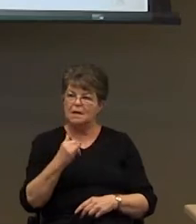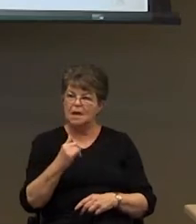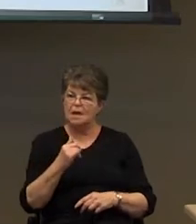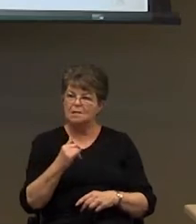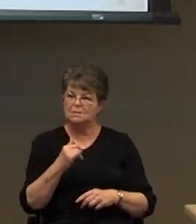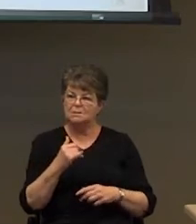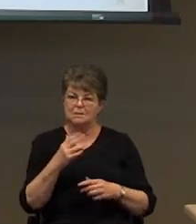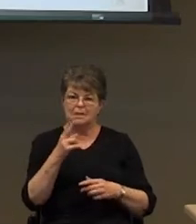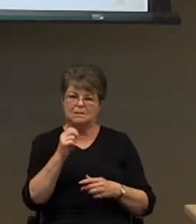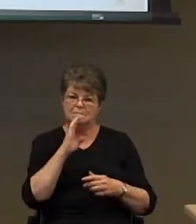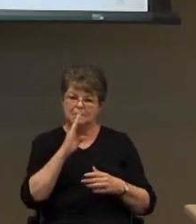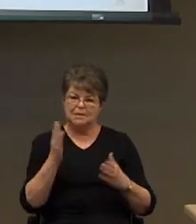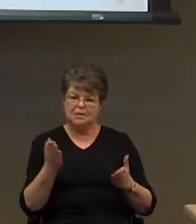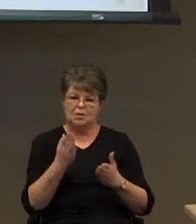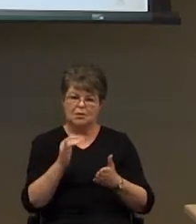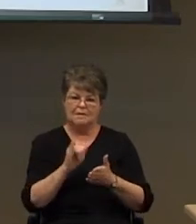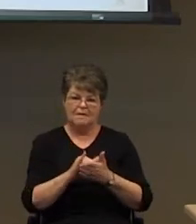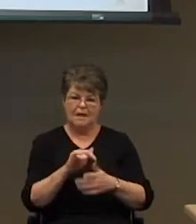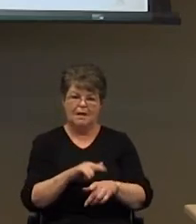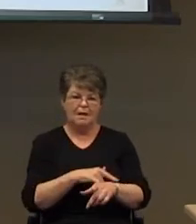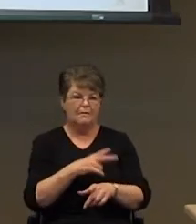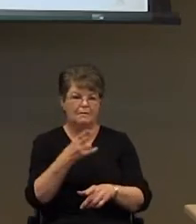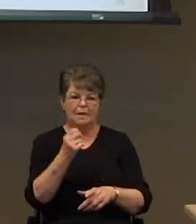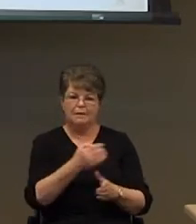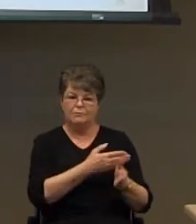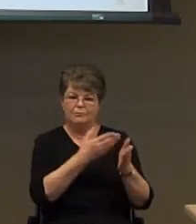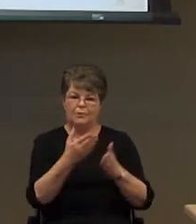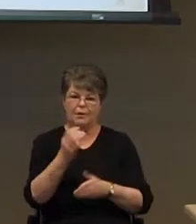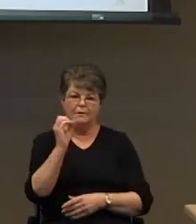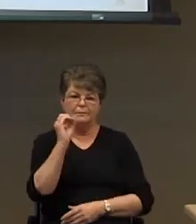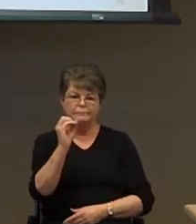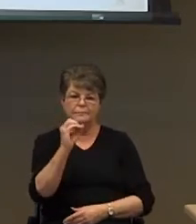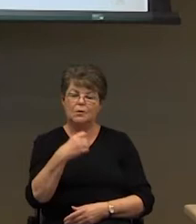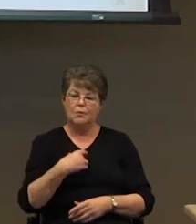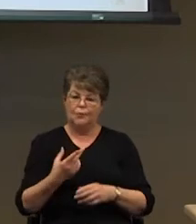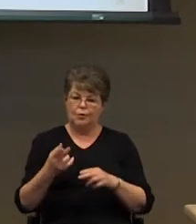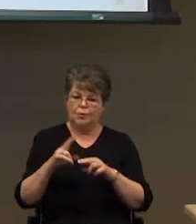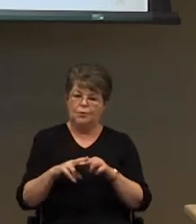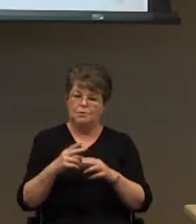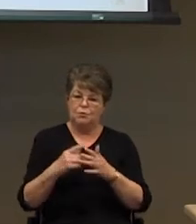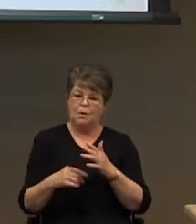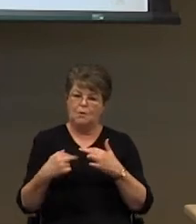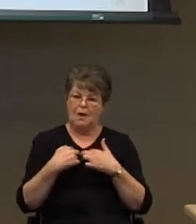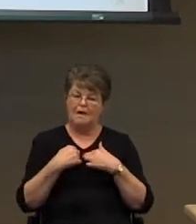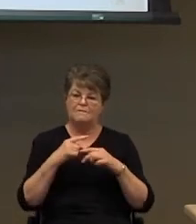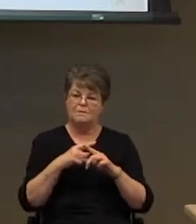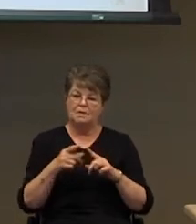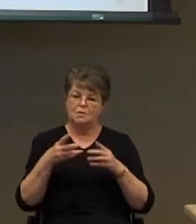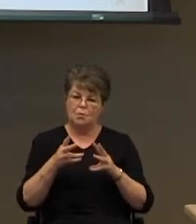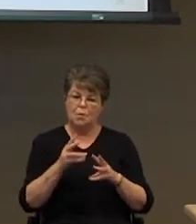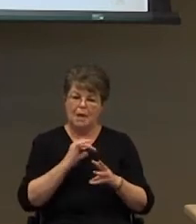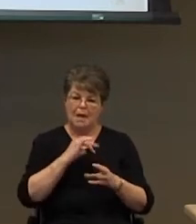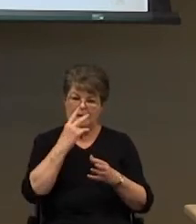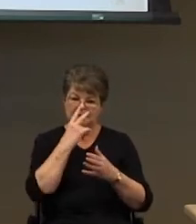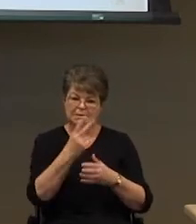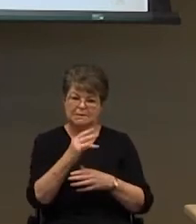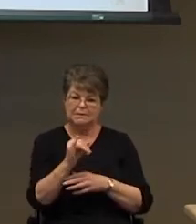hasn't brought, as far as I know, zilch. We've increased what we got. But the way I look at